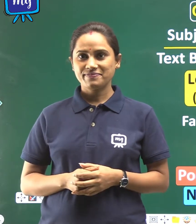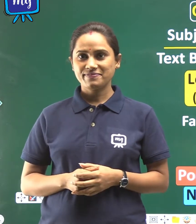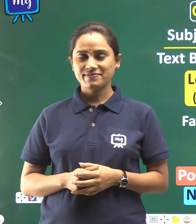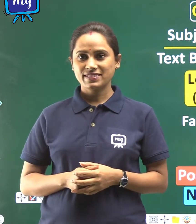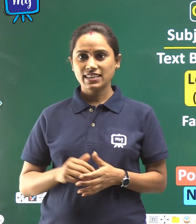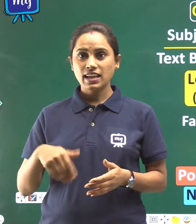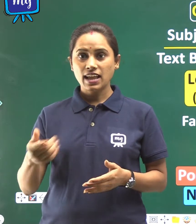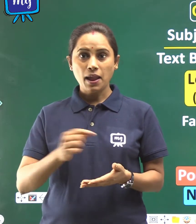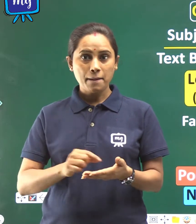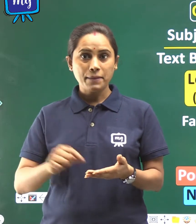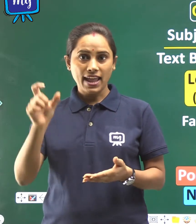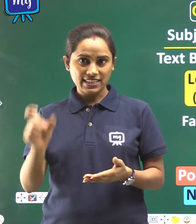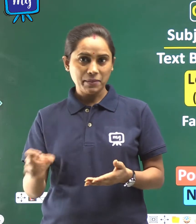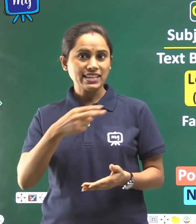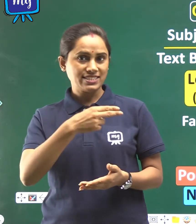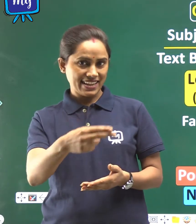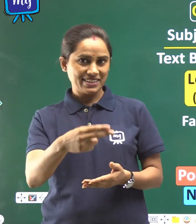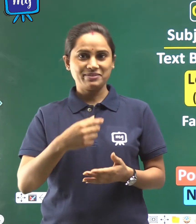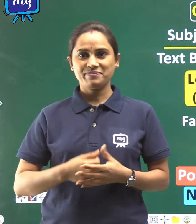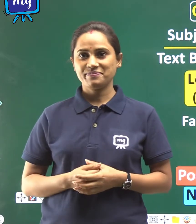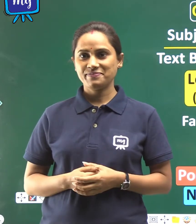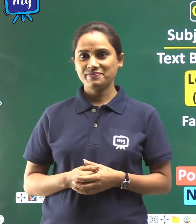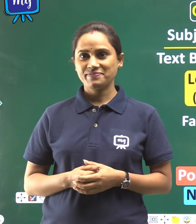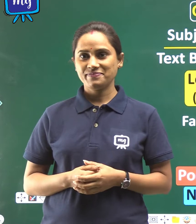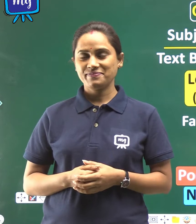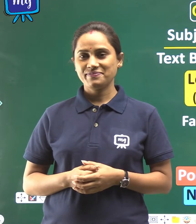by Elizabeth Jennings.